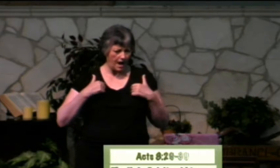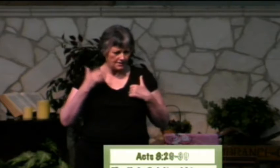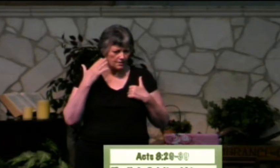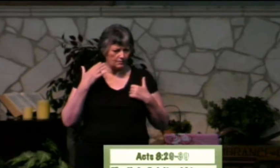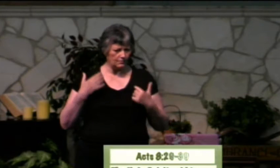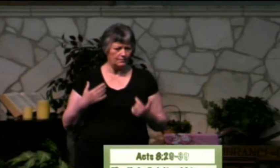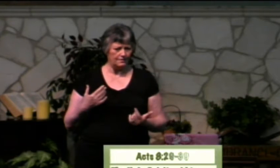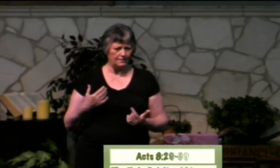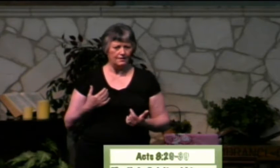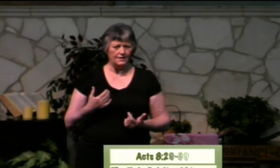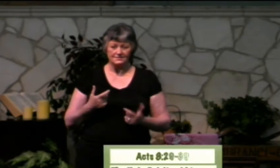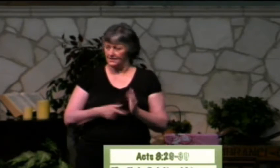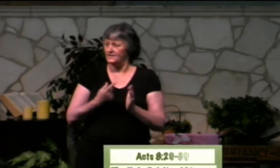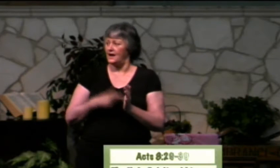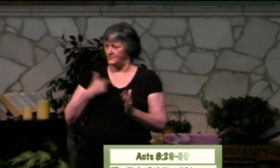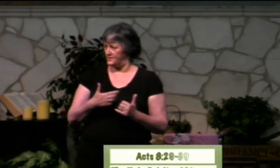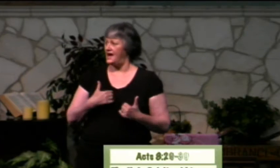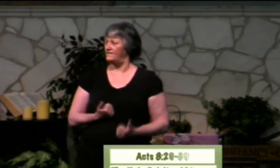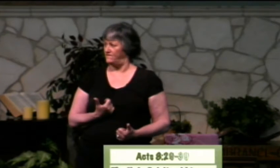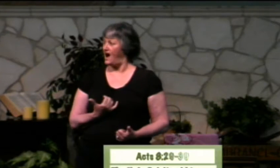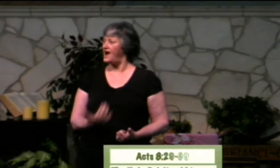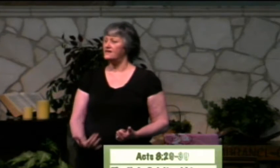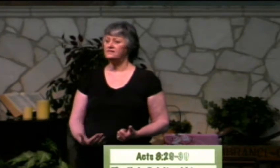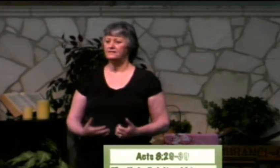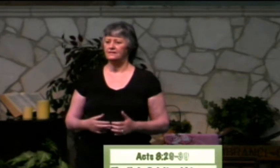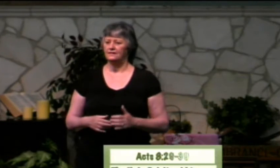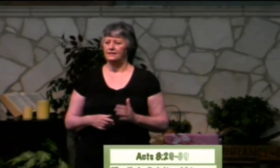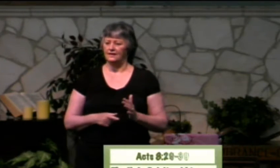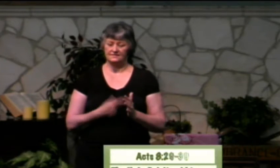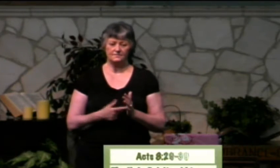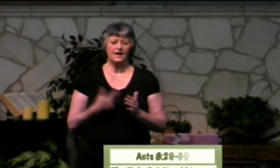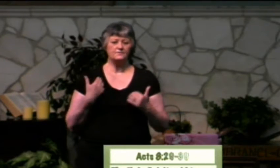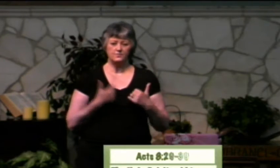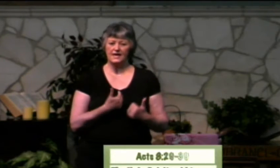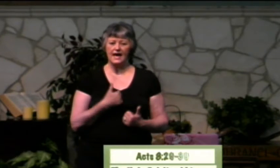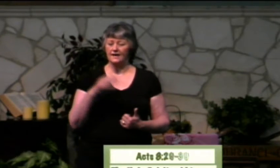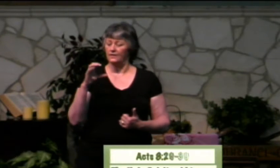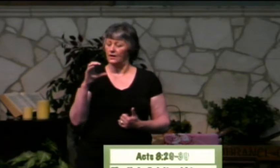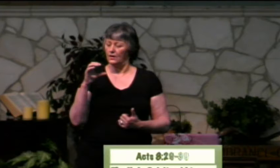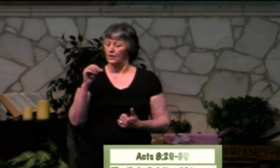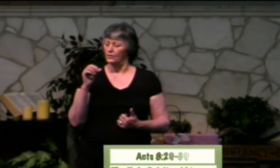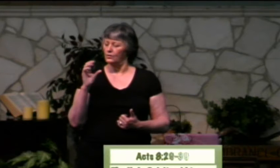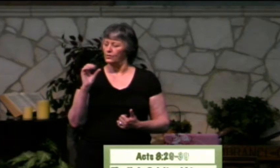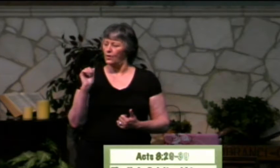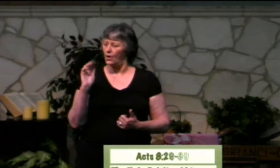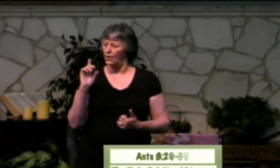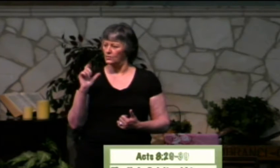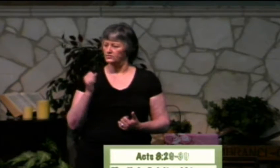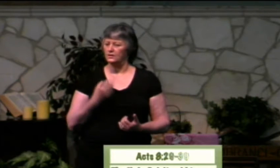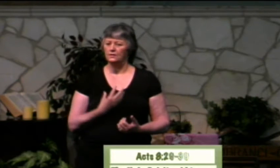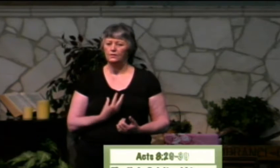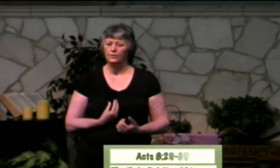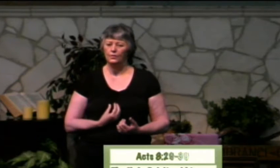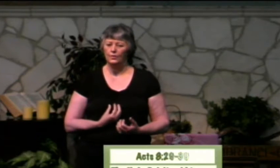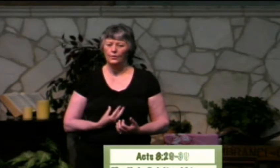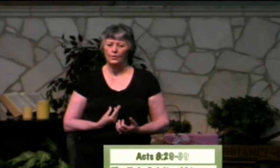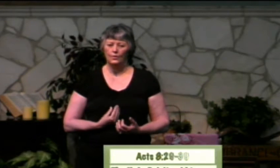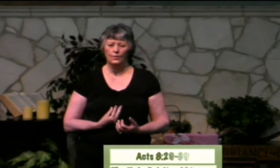I know. Sometimes we have fire and sometimes we have coals.